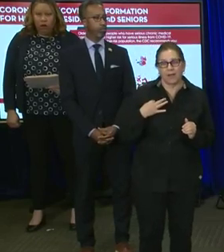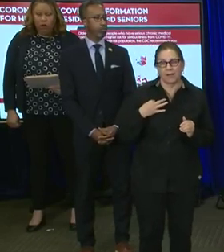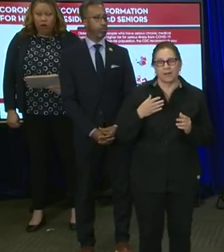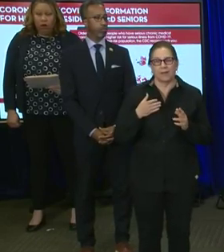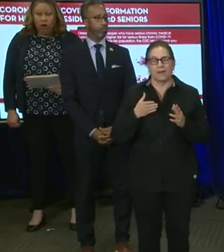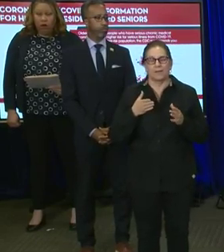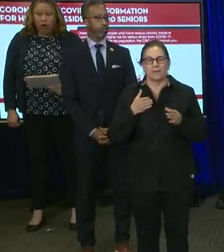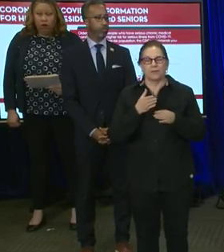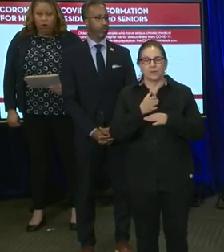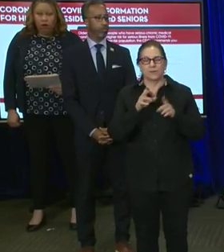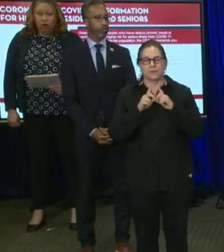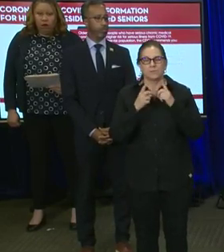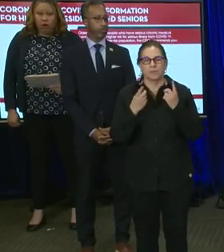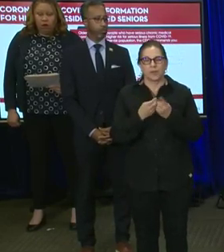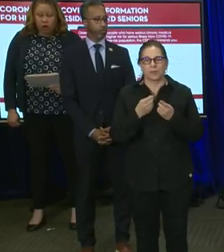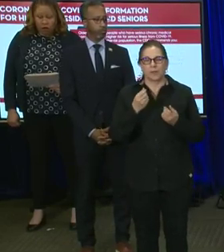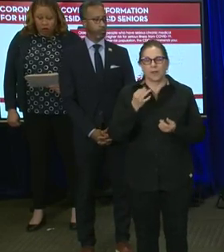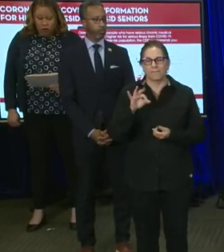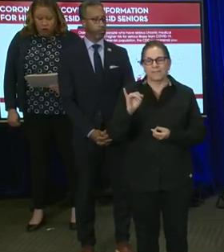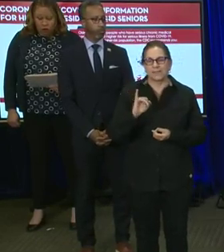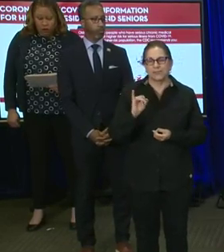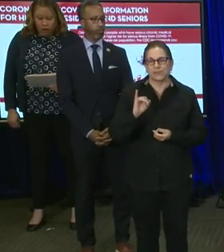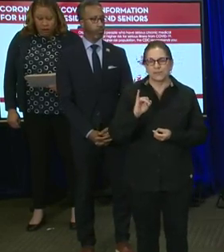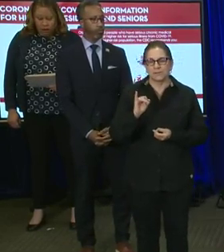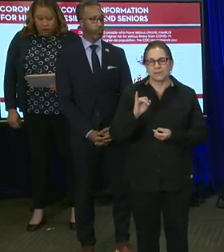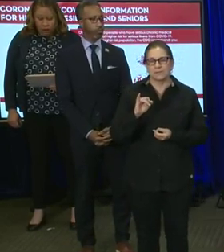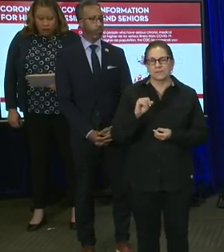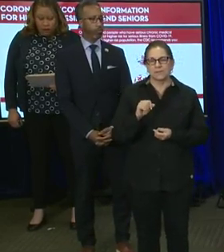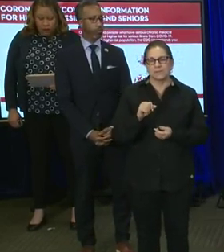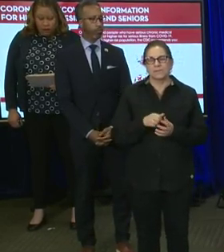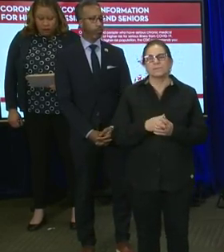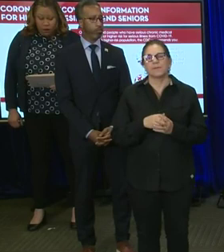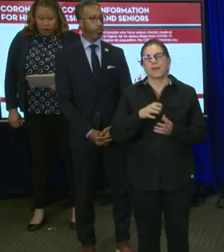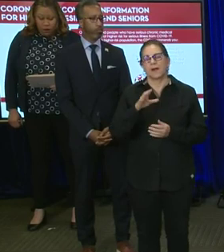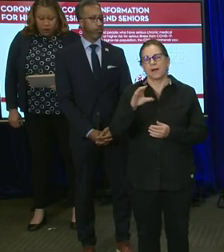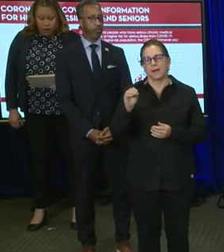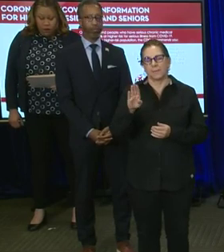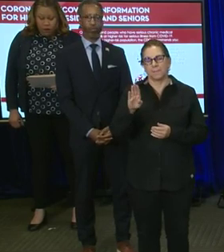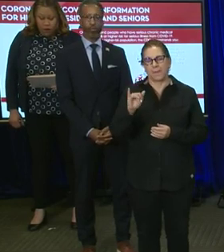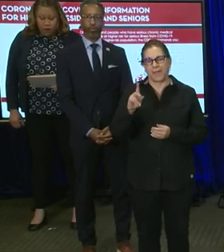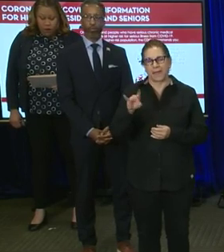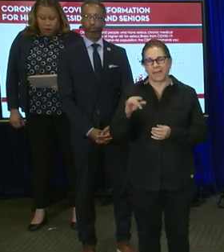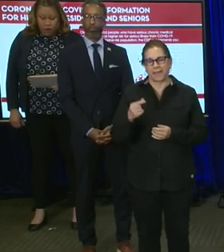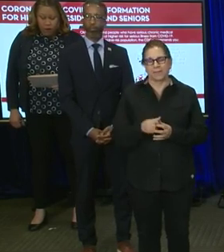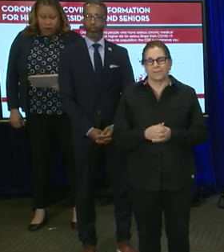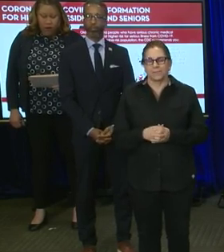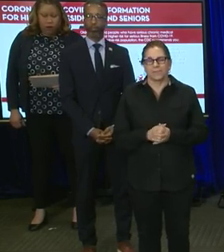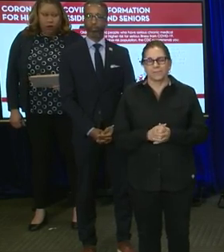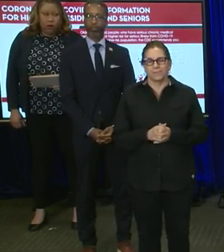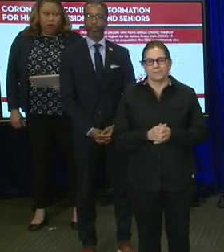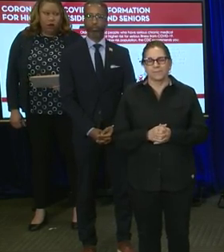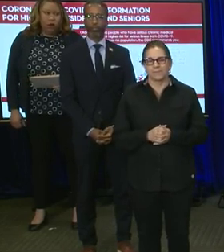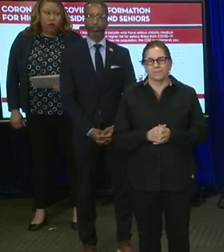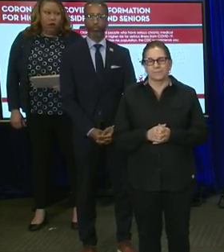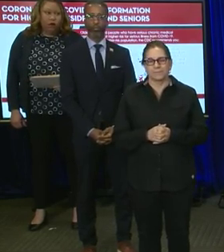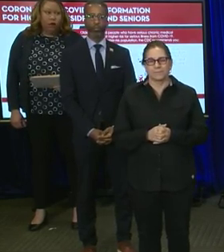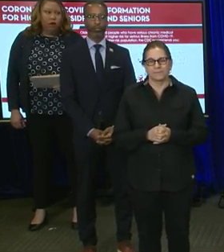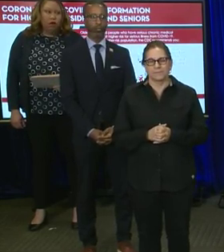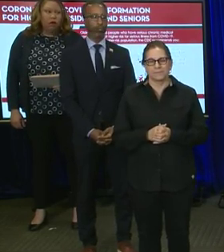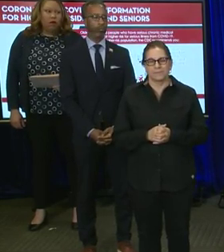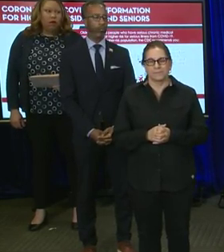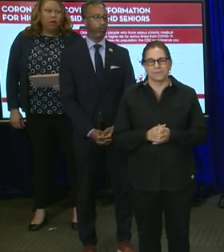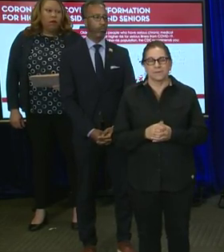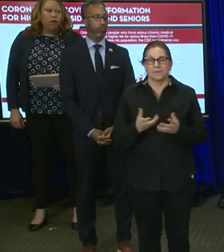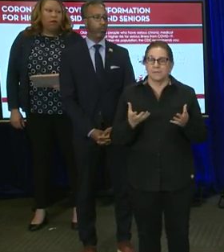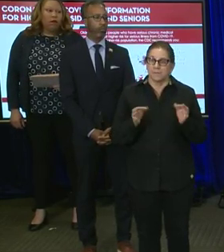website. As Mayor Bowser emphasized, we're all in this together, and we're all going to get through this together. That includes our small